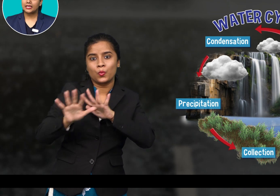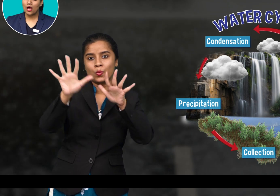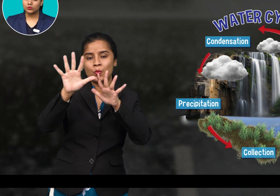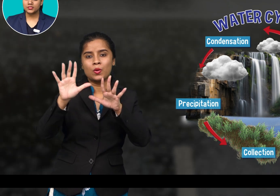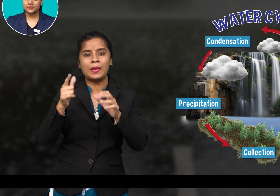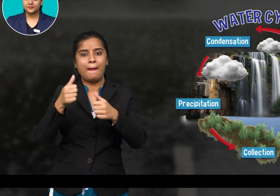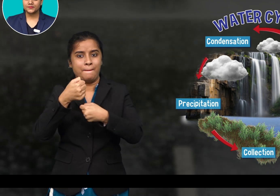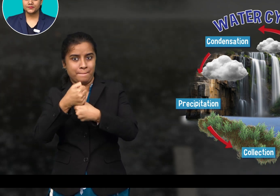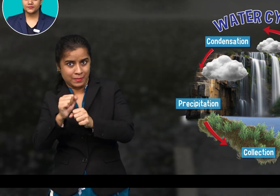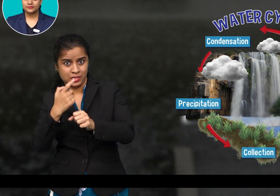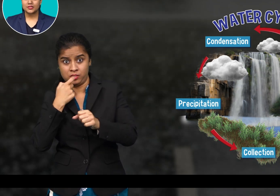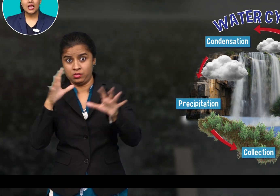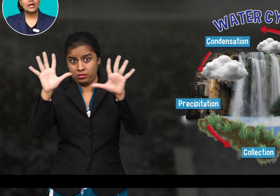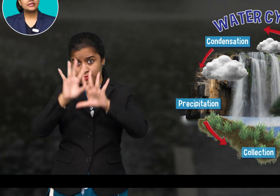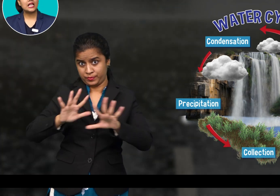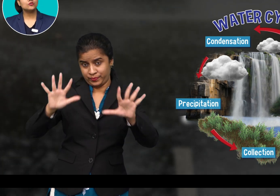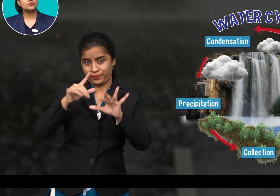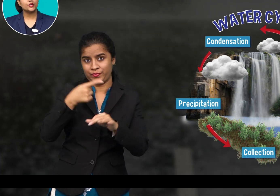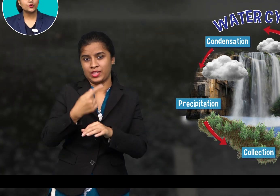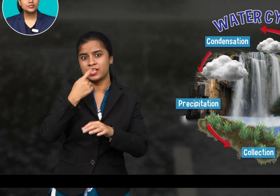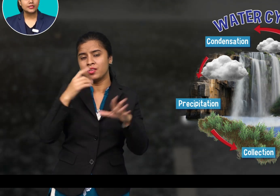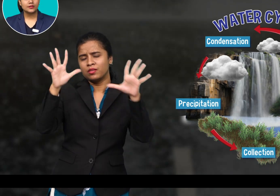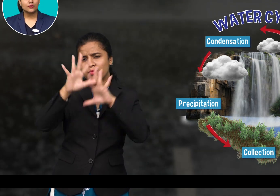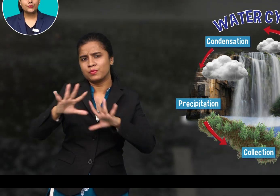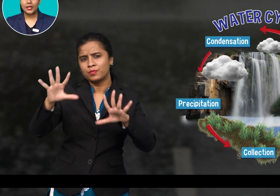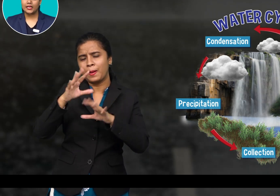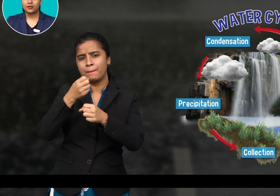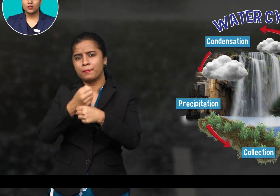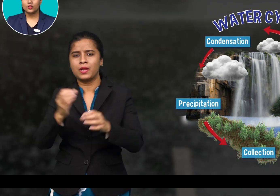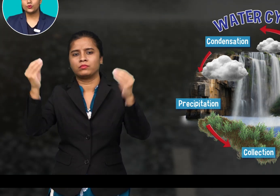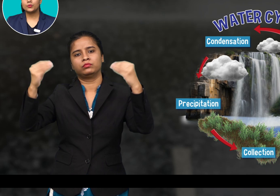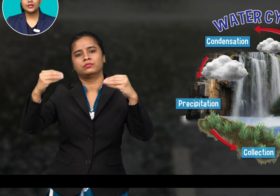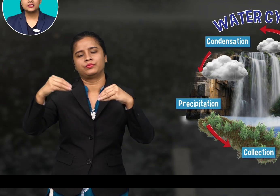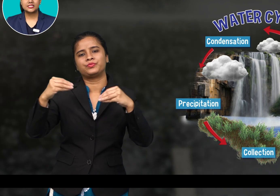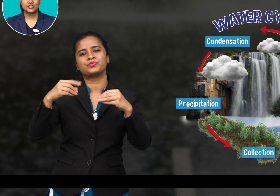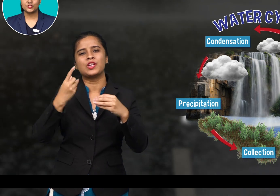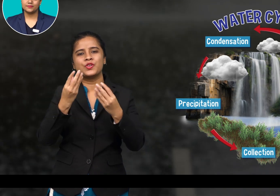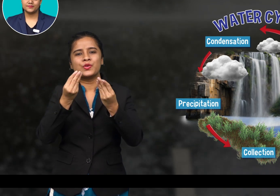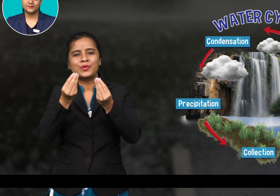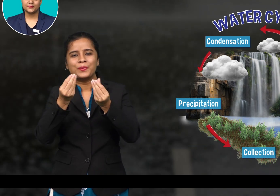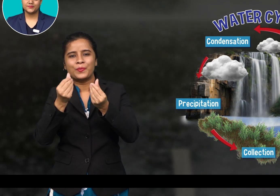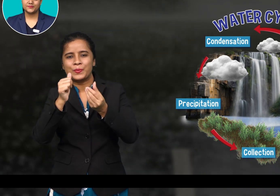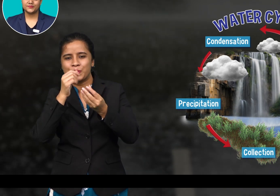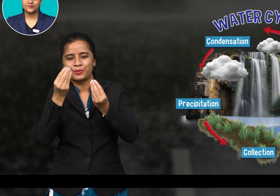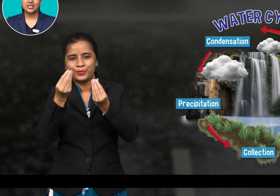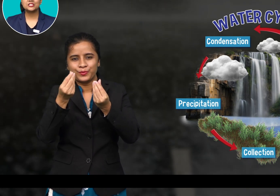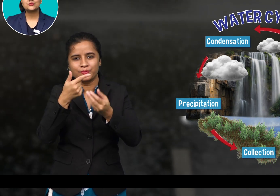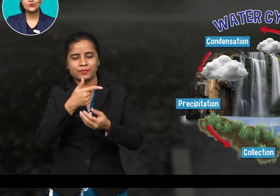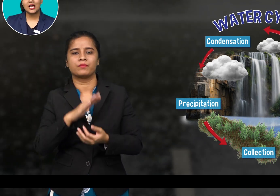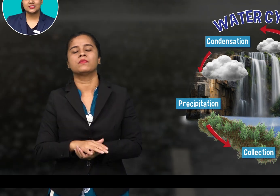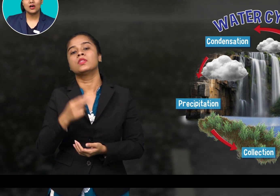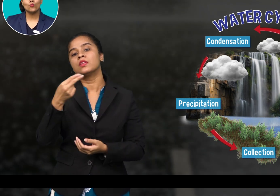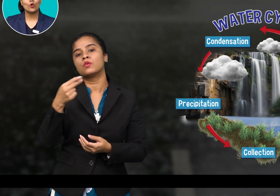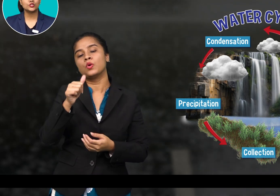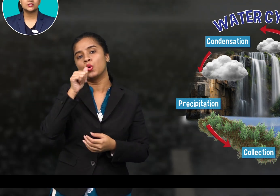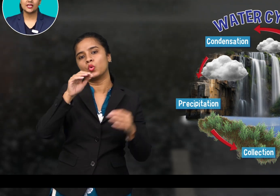forming clouds, and clouds producing rain through condensation is known